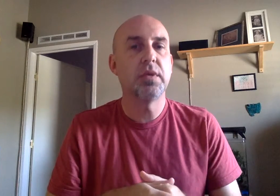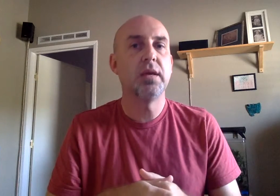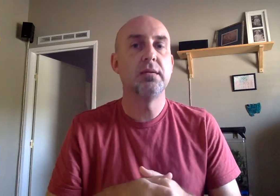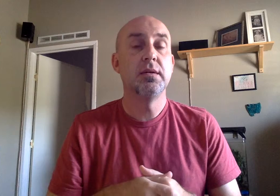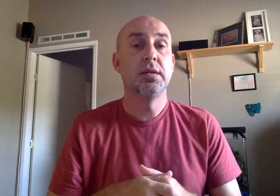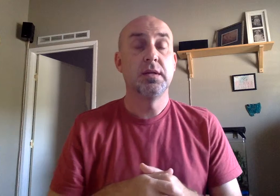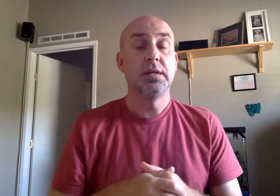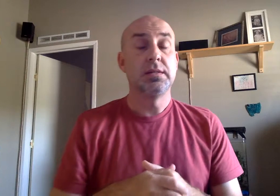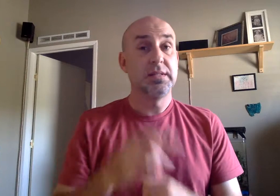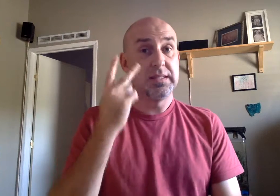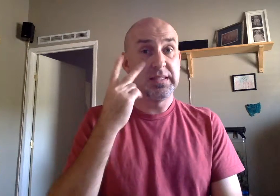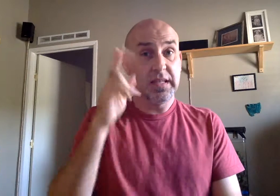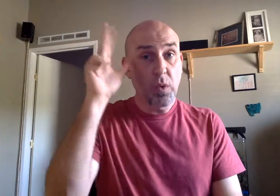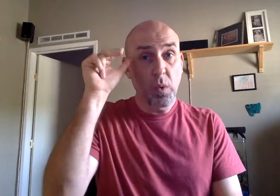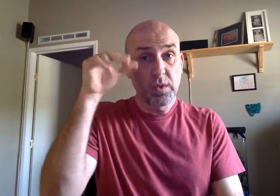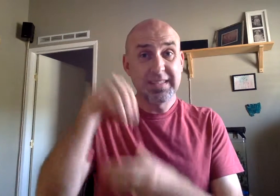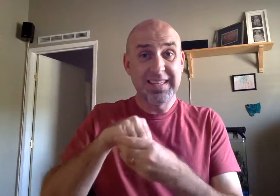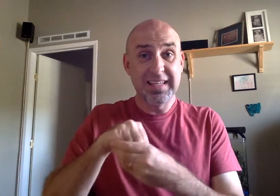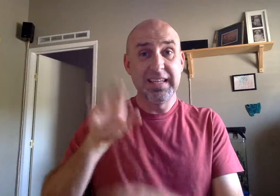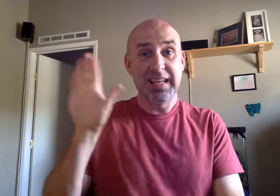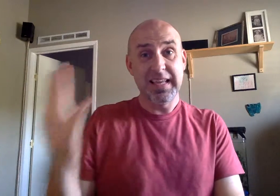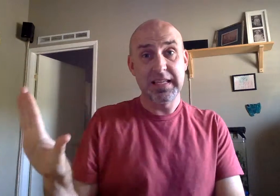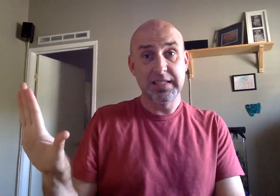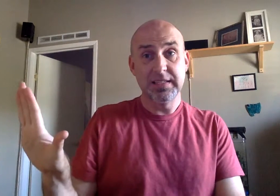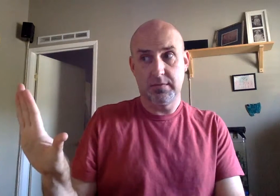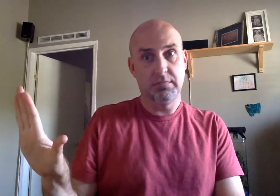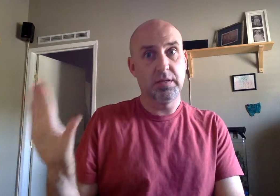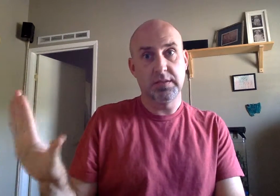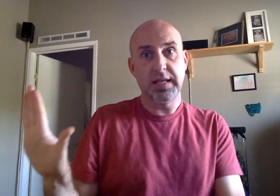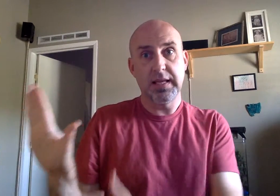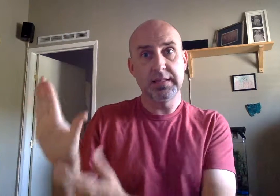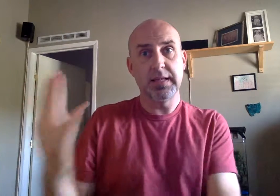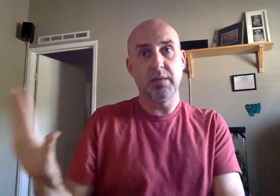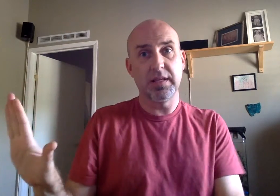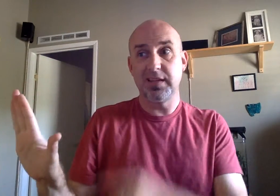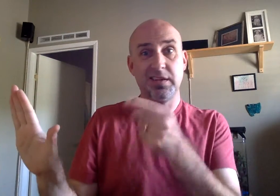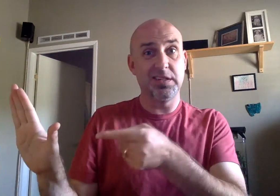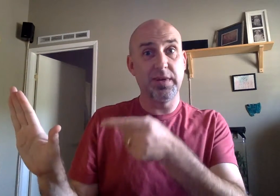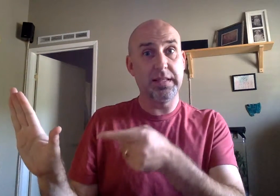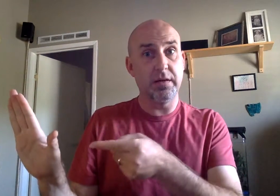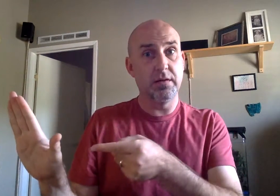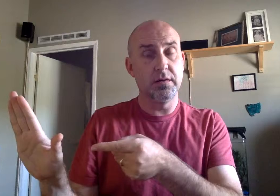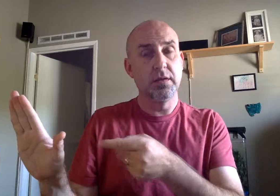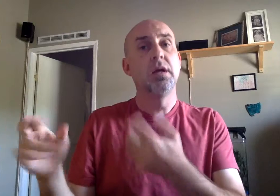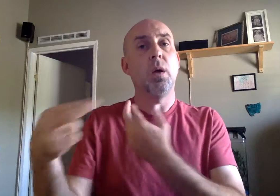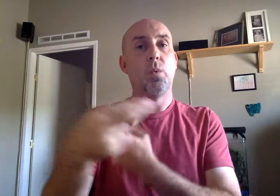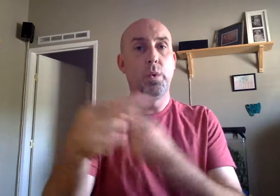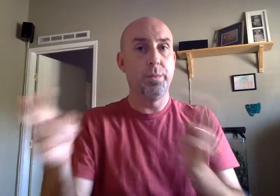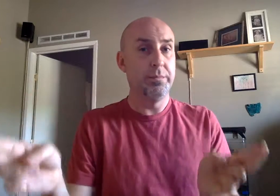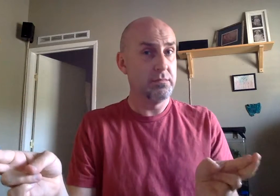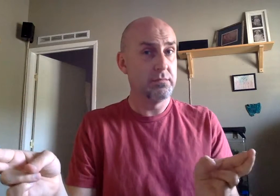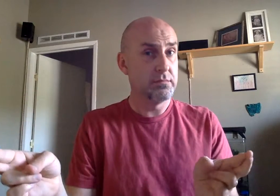okay? Did they see a horse in his, we can say his now because Harry's right there, room?